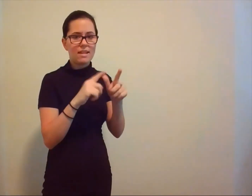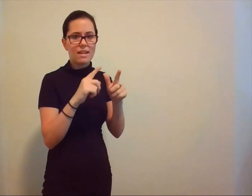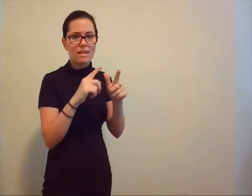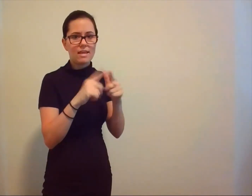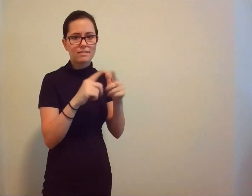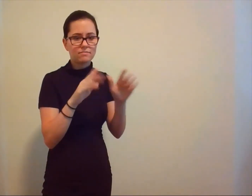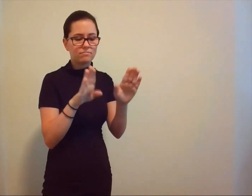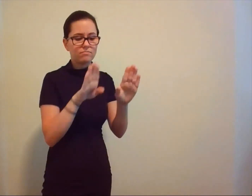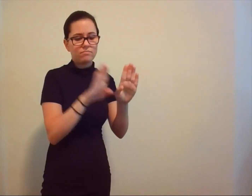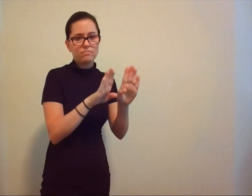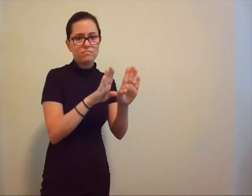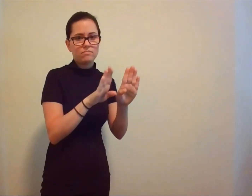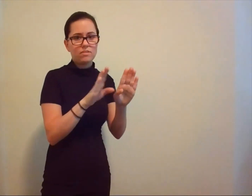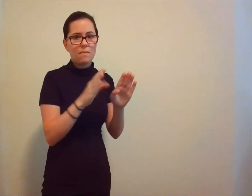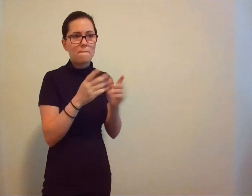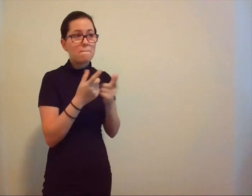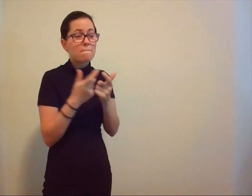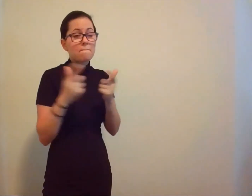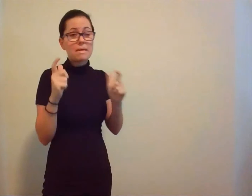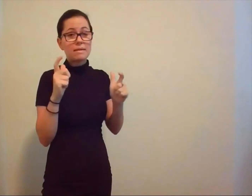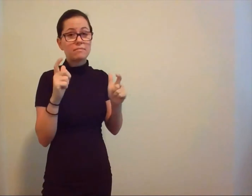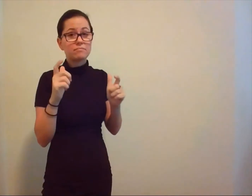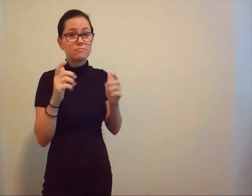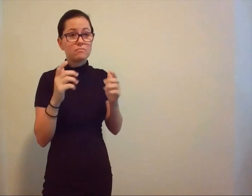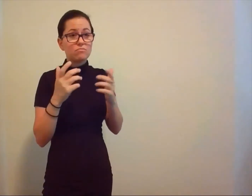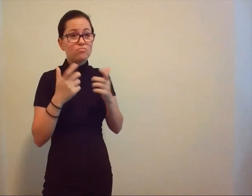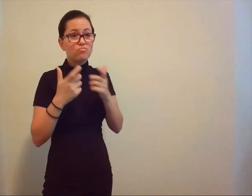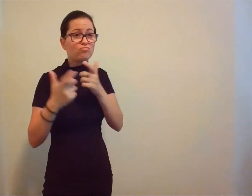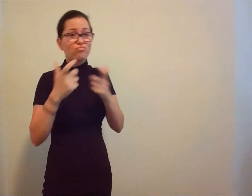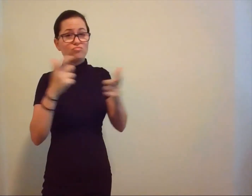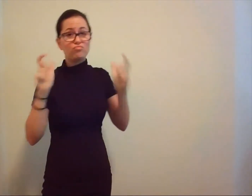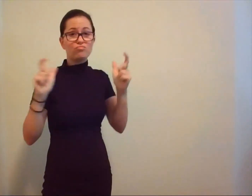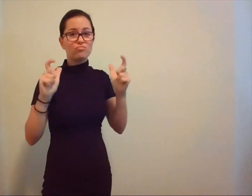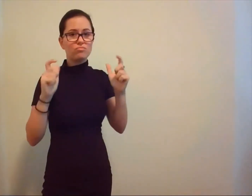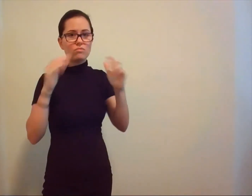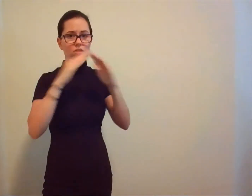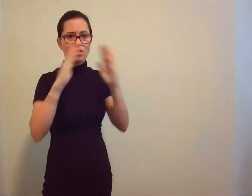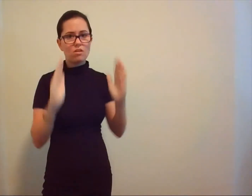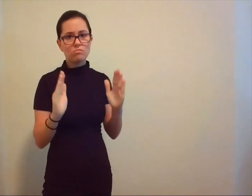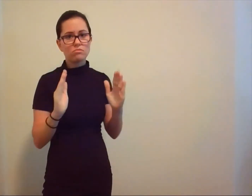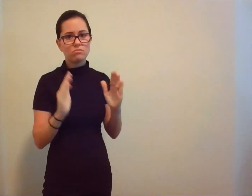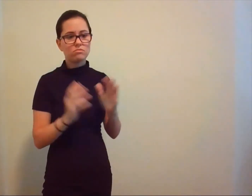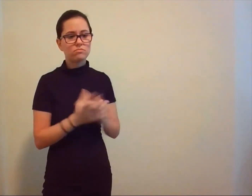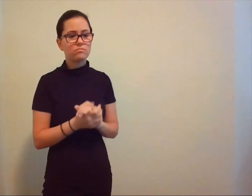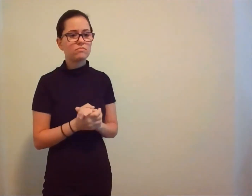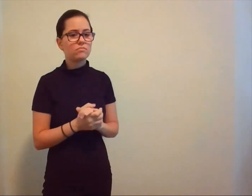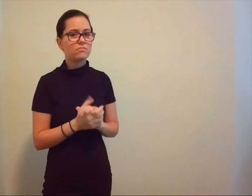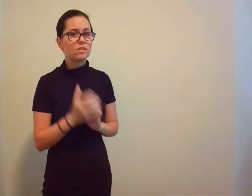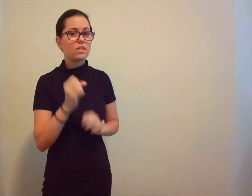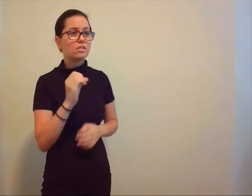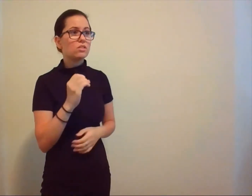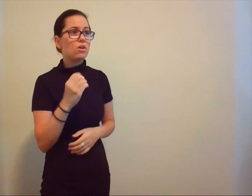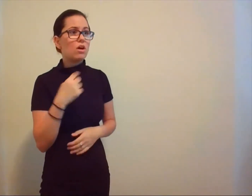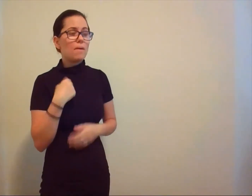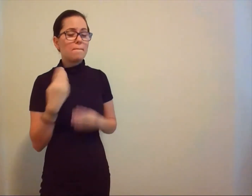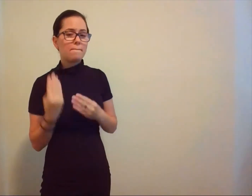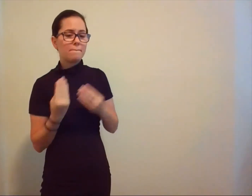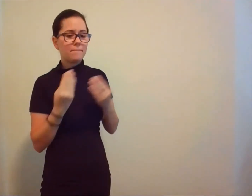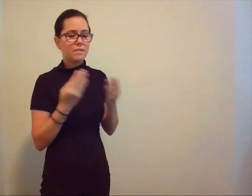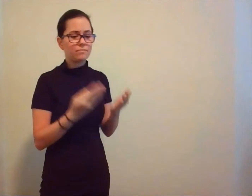own pillows. I'm bringing my own blankets. Oh, gosh. Multiple blankets. Because I know how it'll be